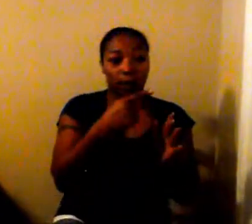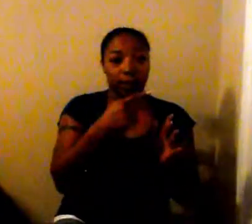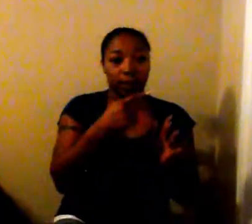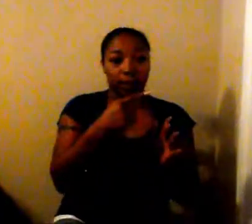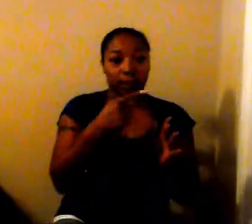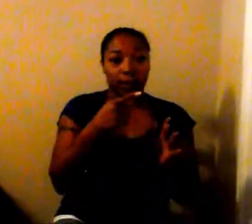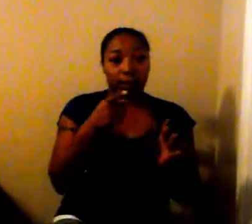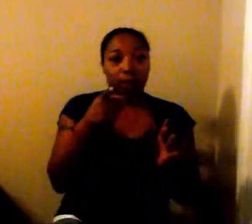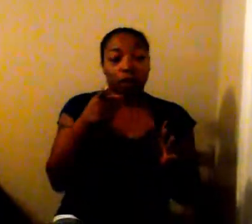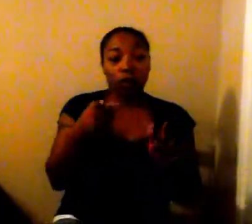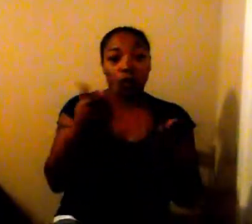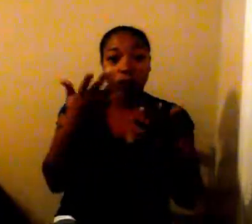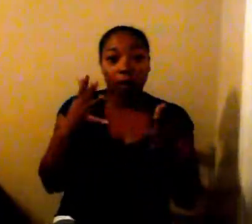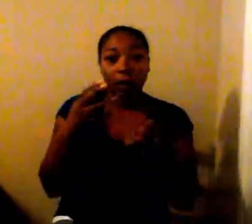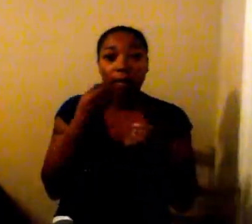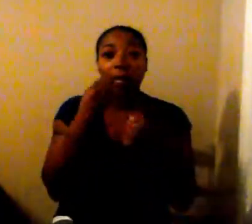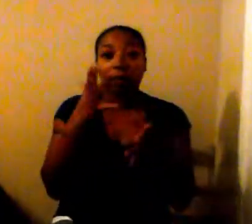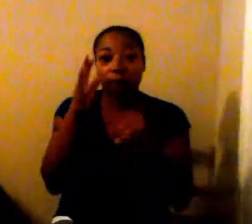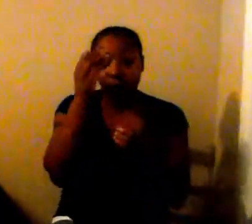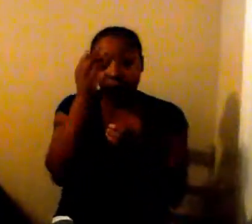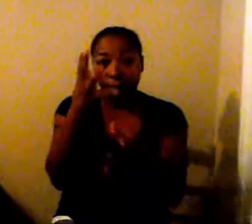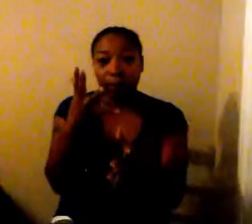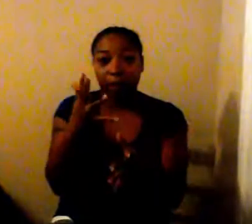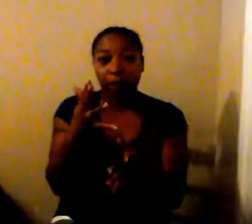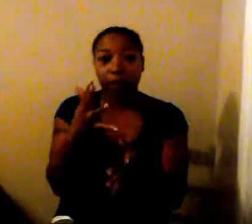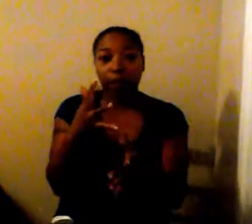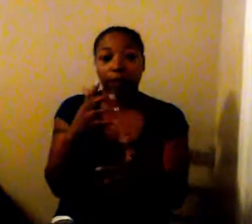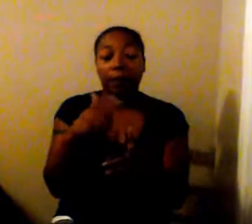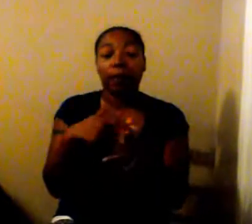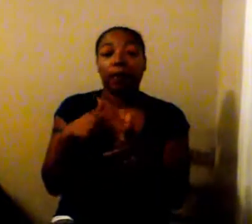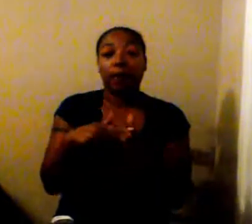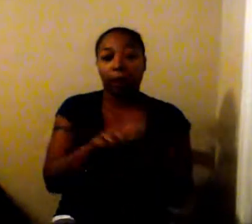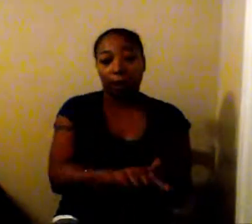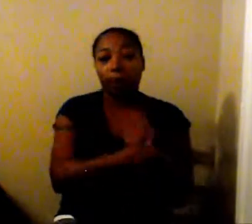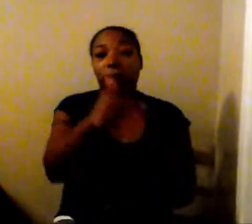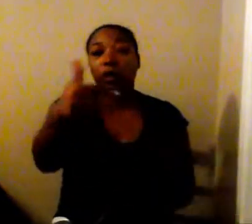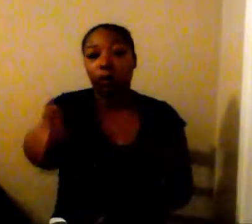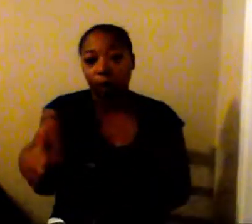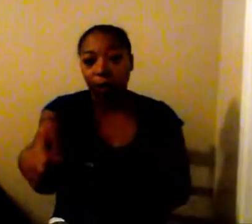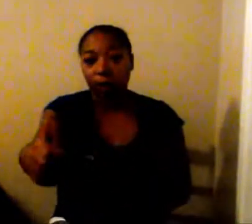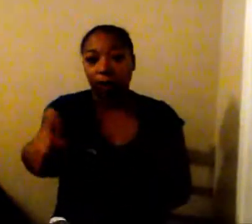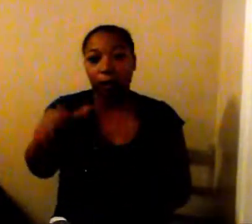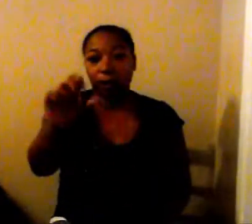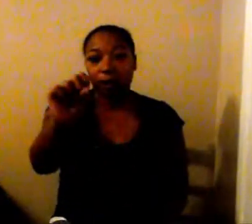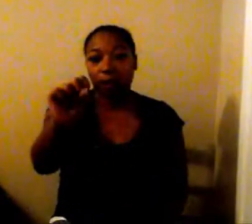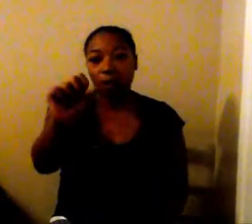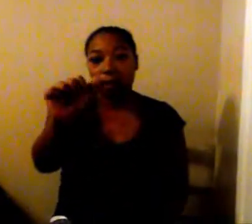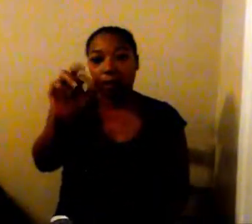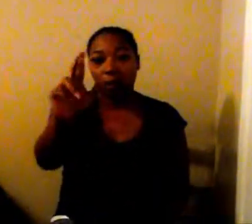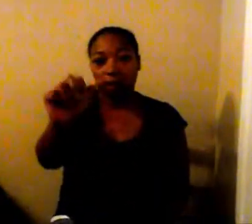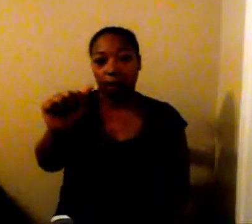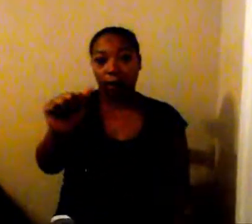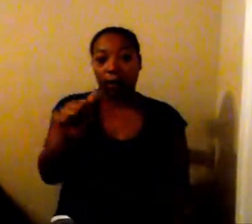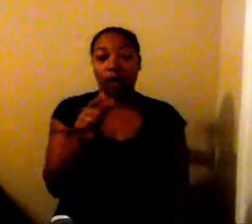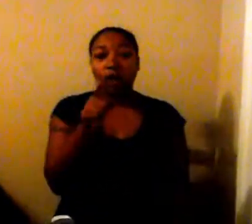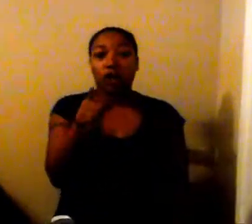once you've already given your information, then it'll be your turn, Sarah.